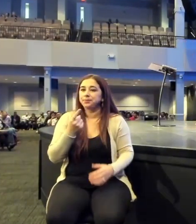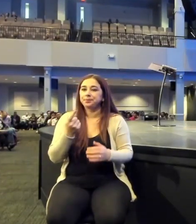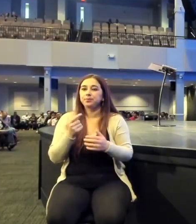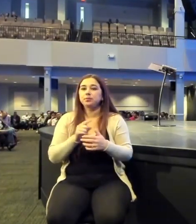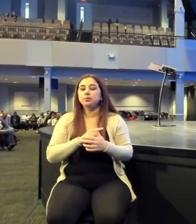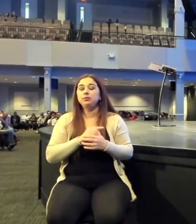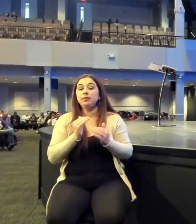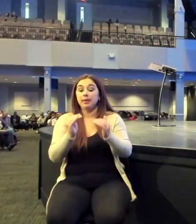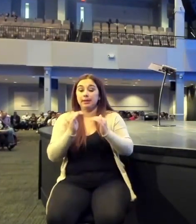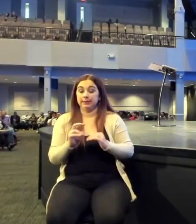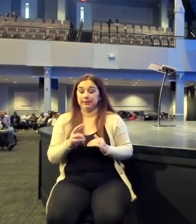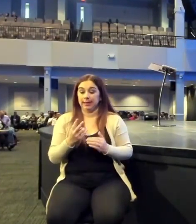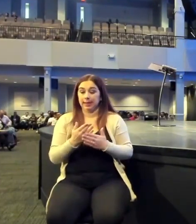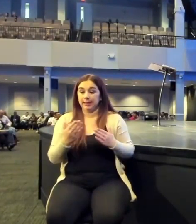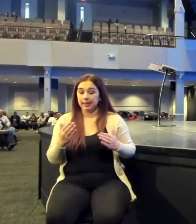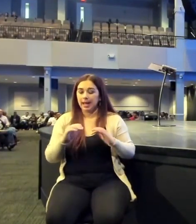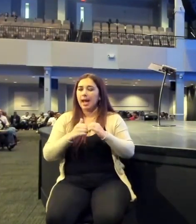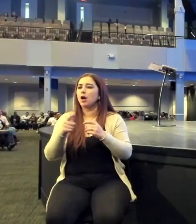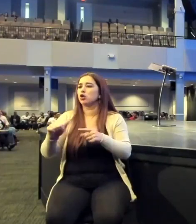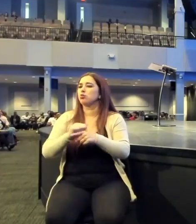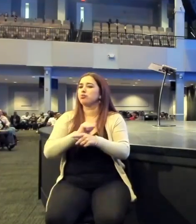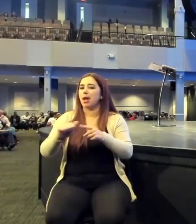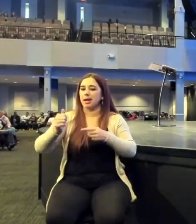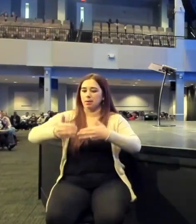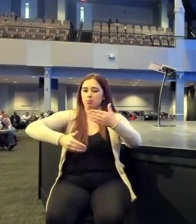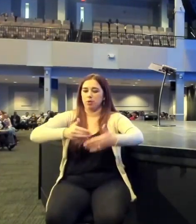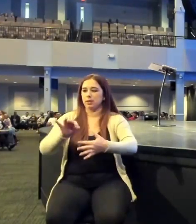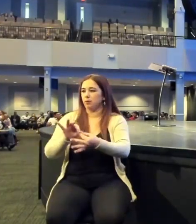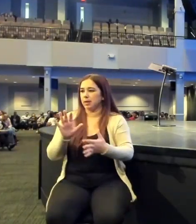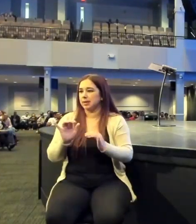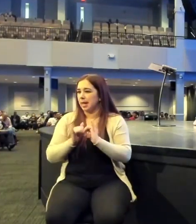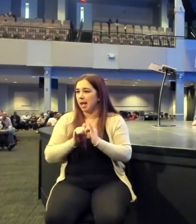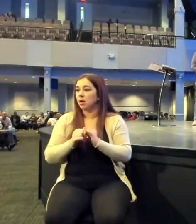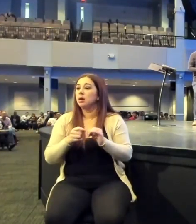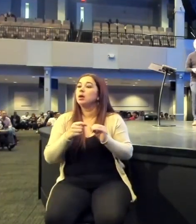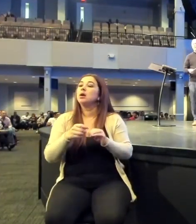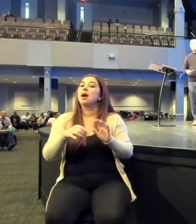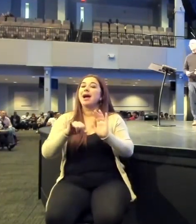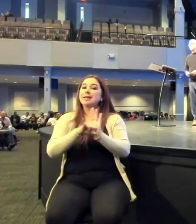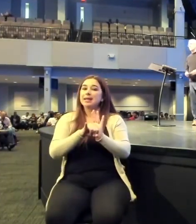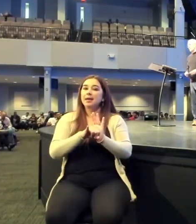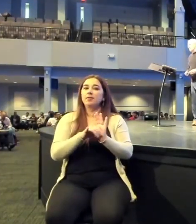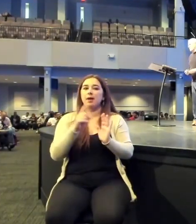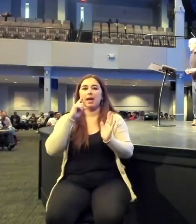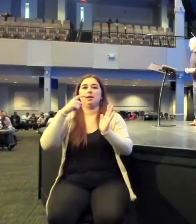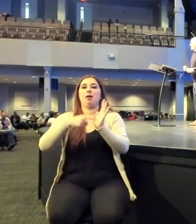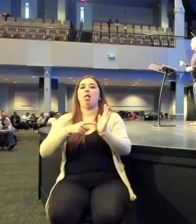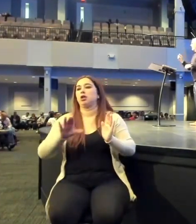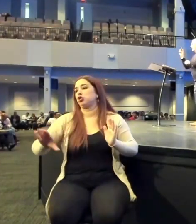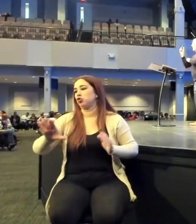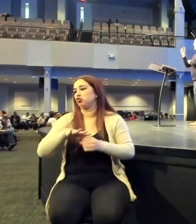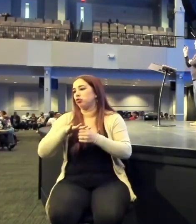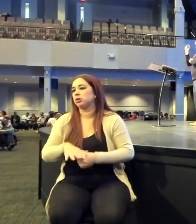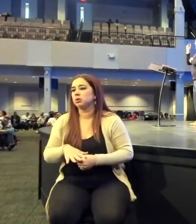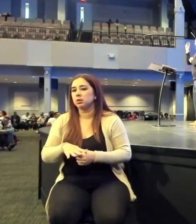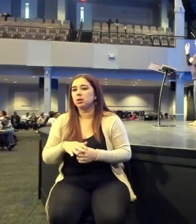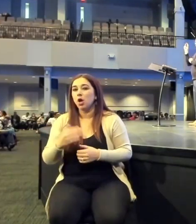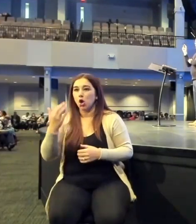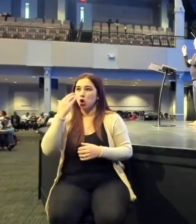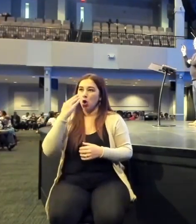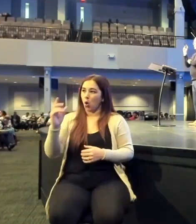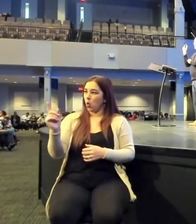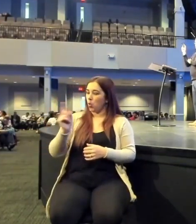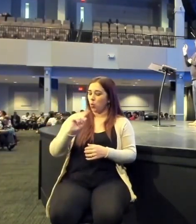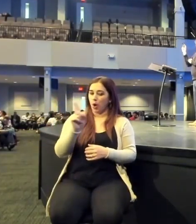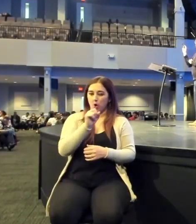the second thing that's necessary, how do you practice the process of release? Identify and acknowledge your distress. Know where you